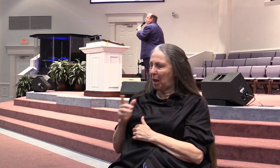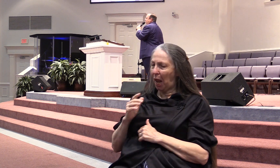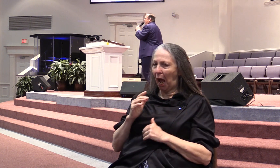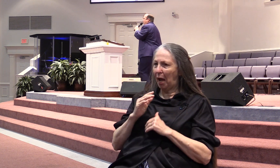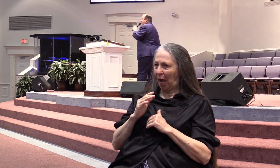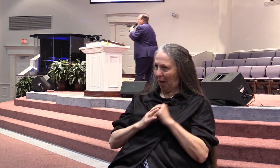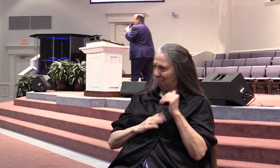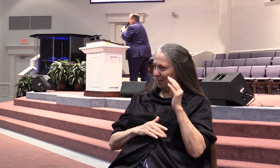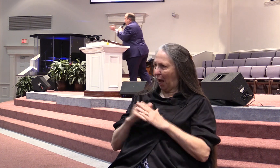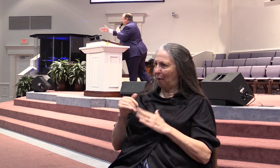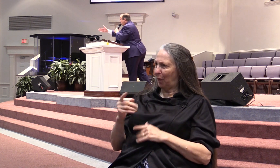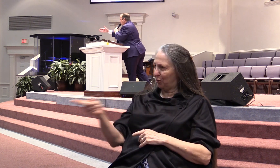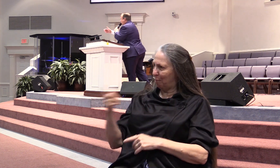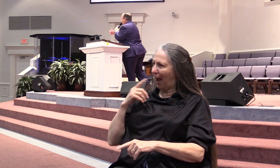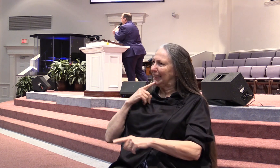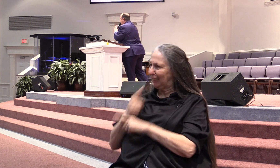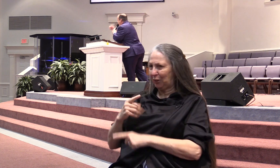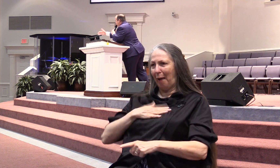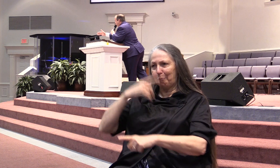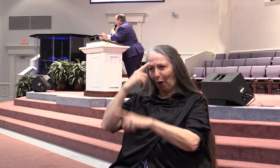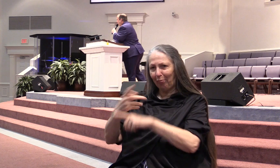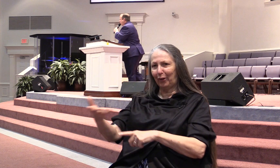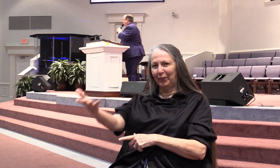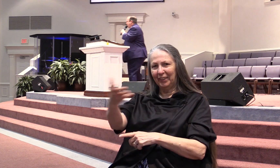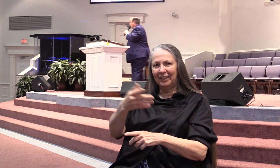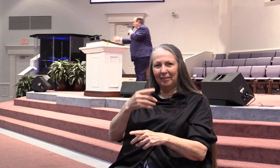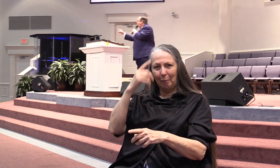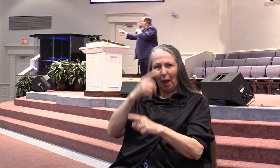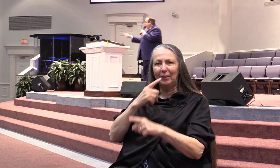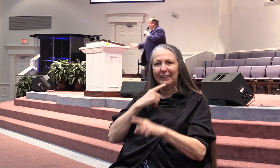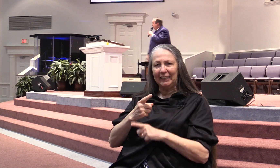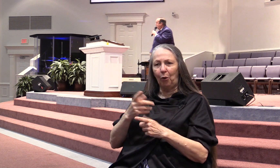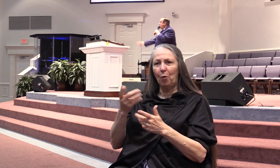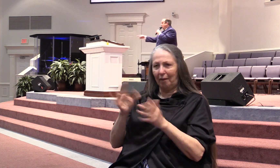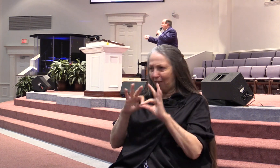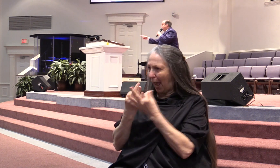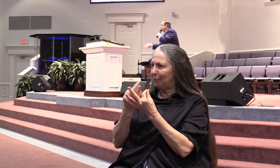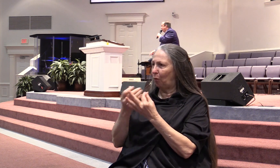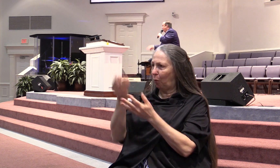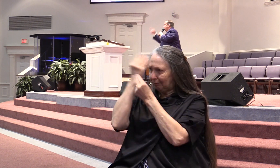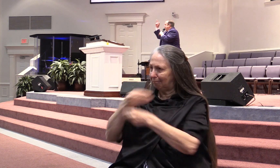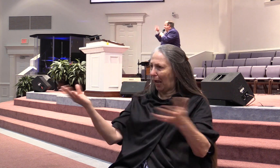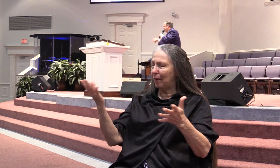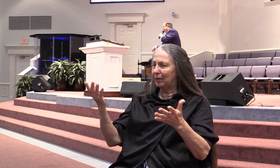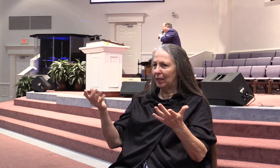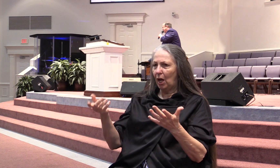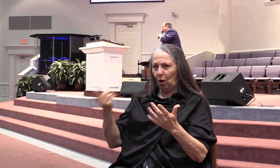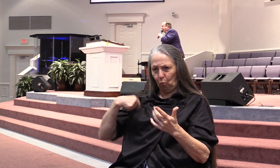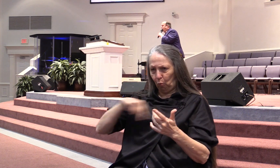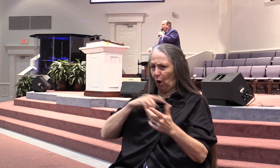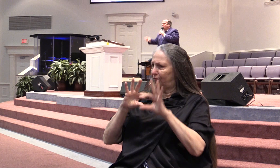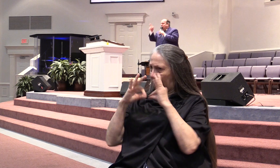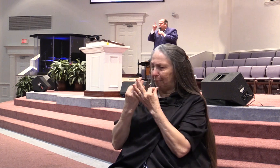all when we refer to each other as brother so-and-so and sister so-and-so, because we are affirming to one another, to heaven and